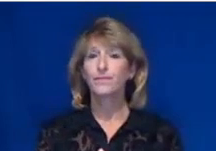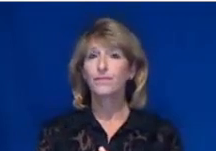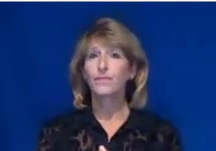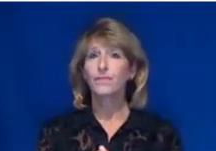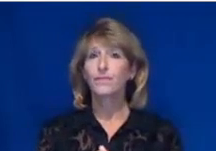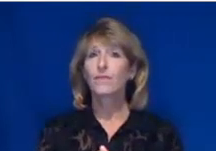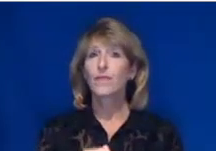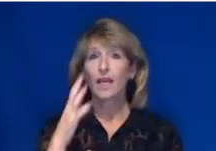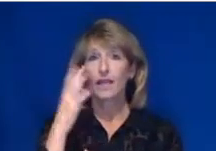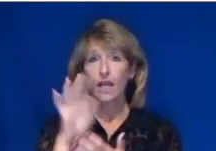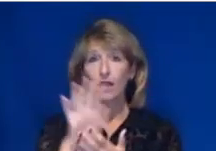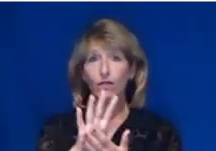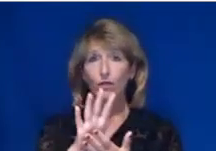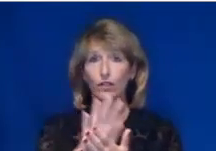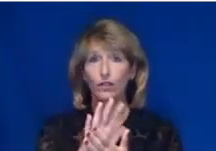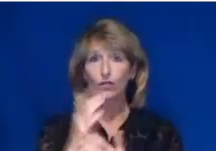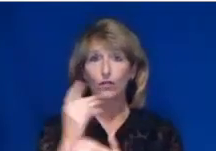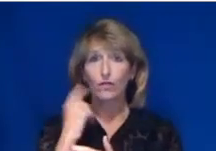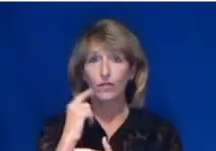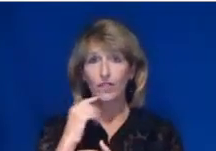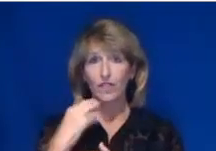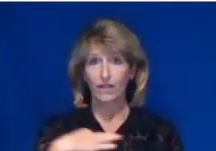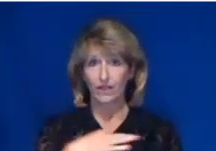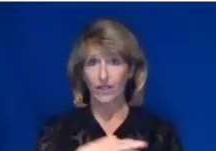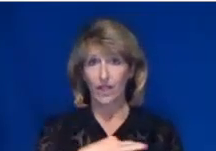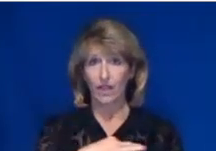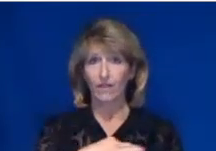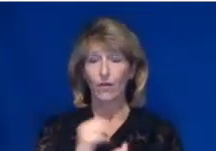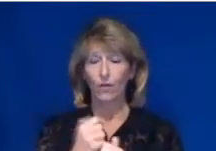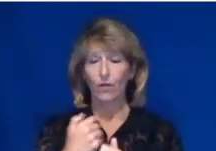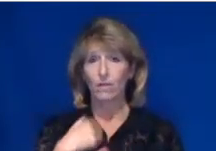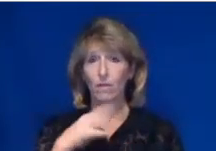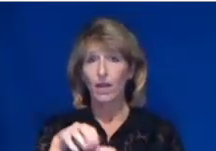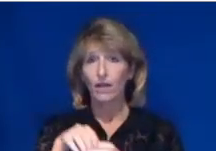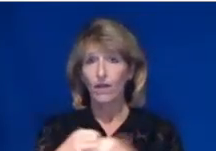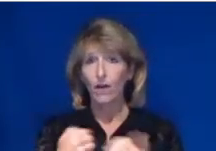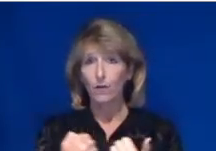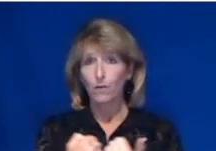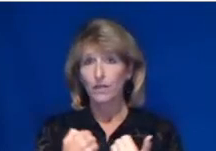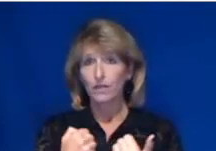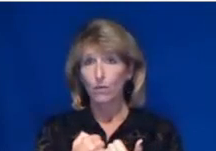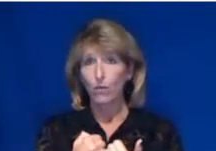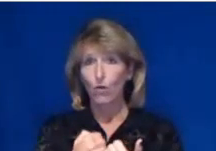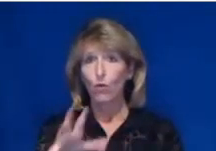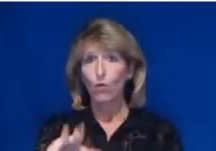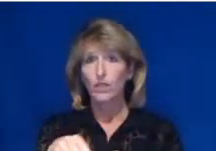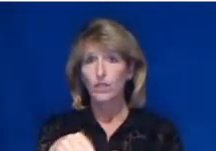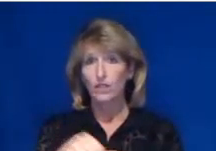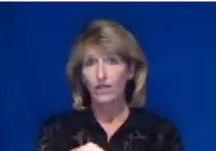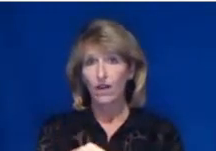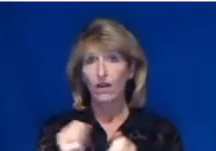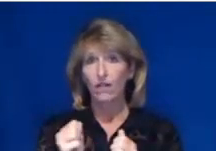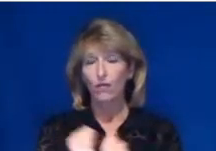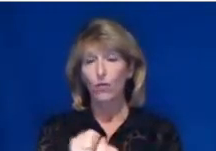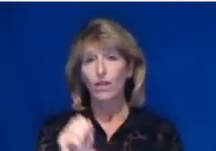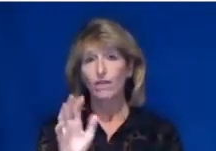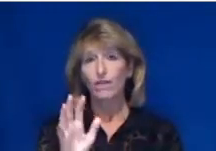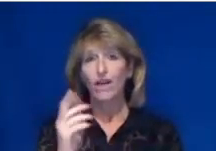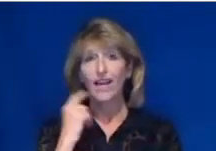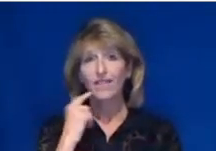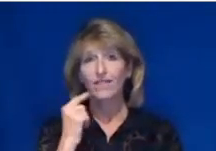and hard of hearing individuals. At the California School for the Deaf, we established a committee made up of